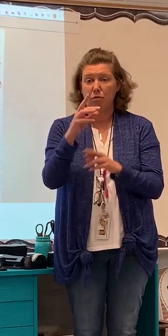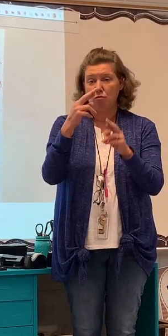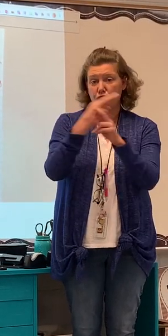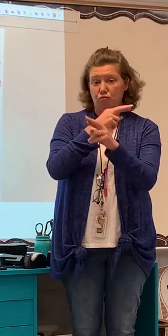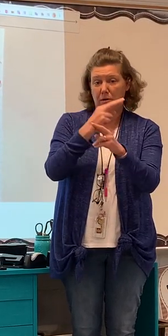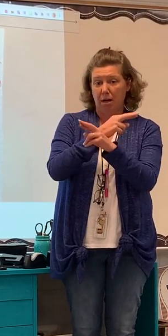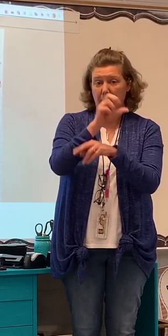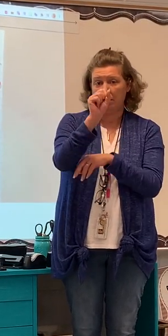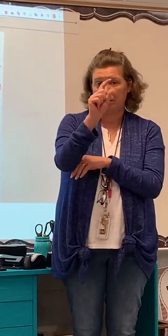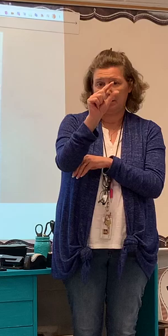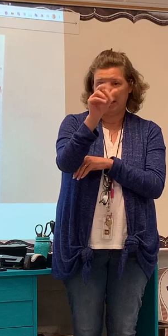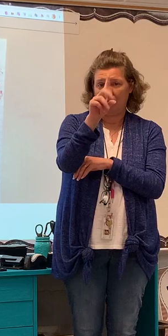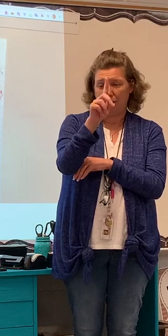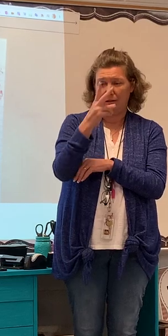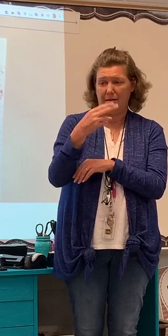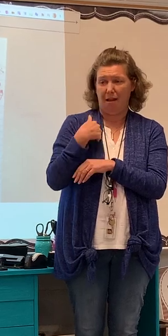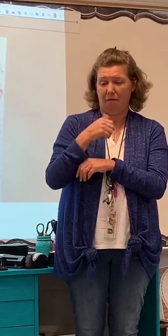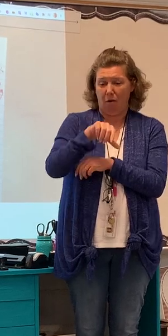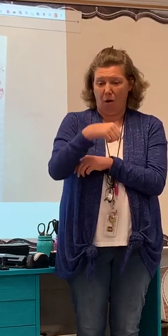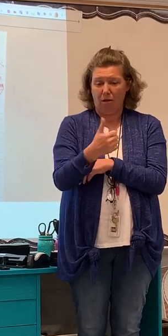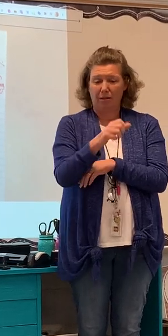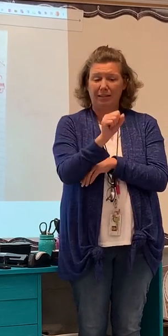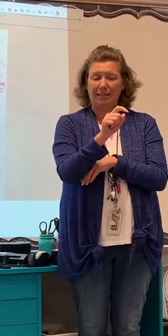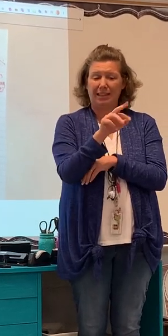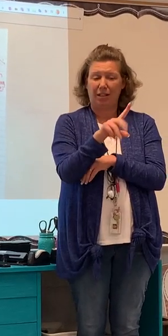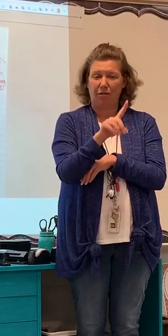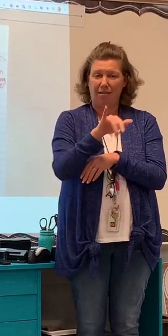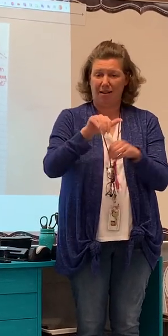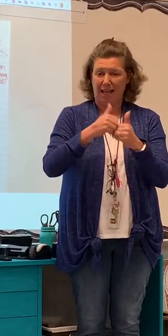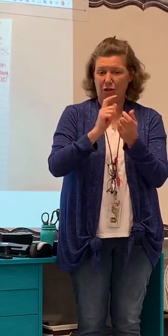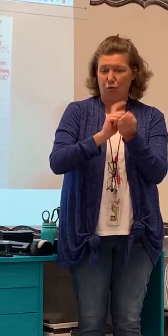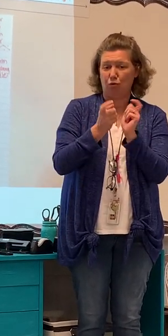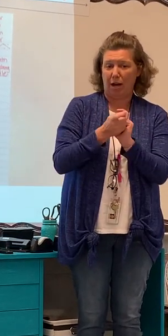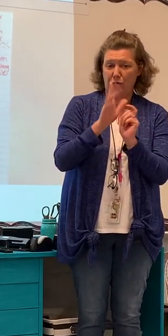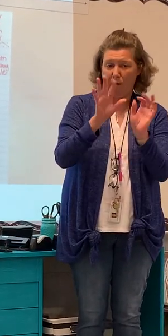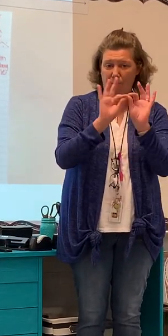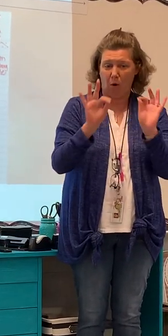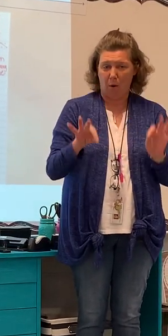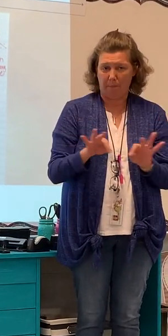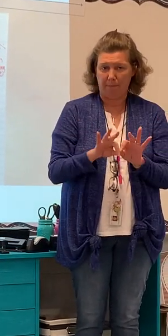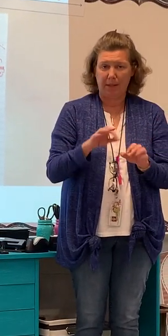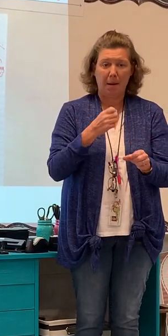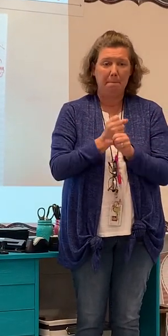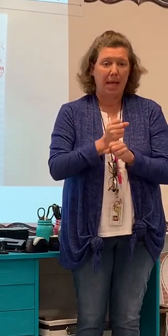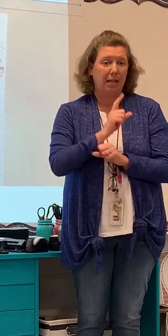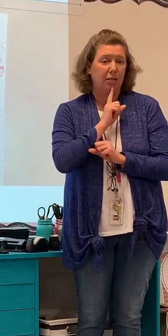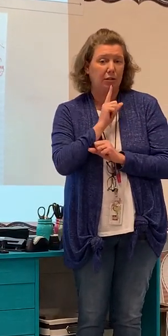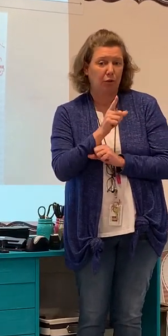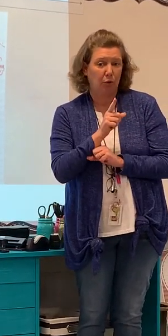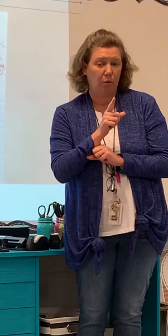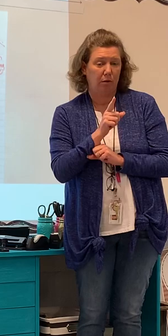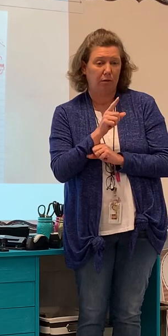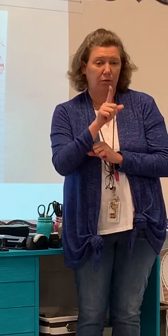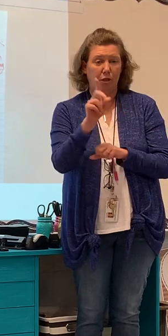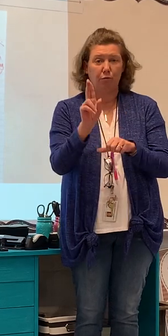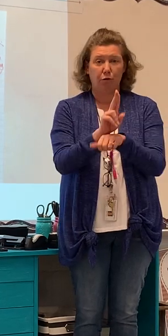This is slope-intercept form. So that's how you change forms. Make sure you use inverse